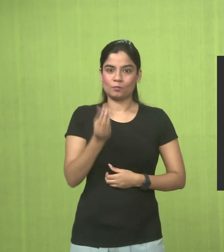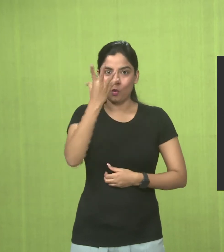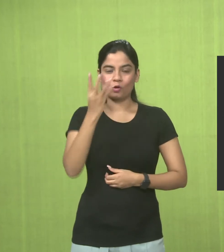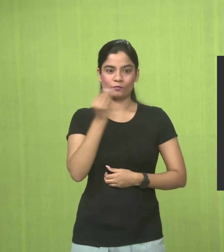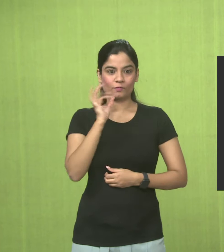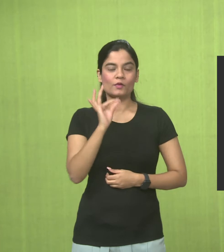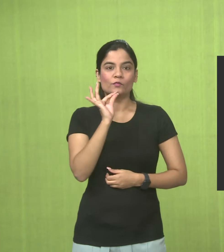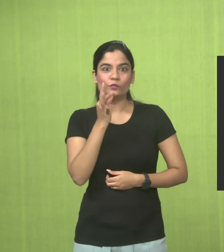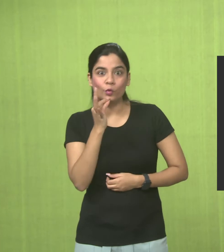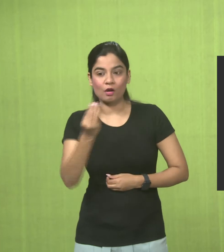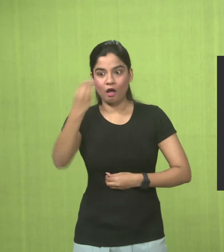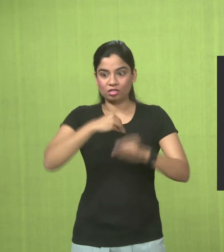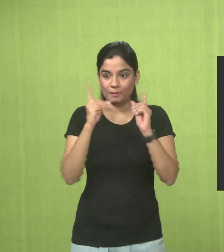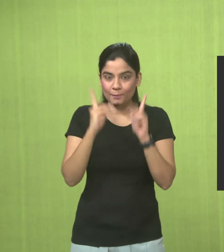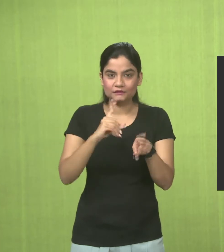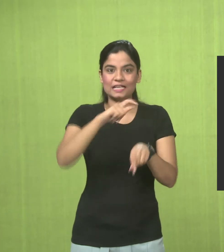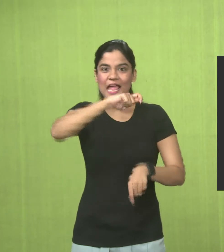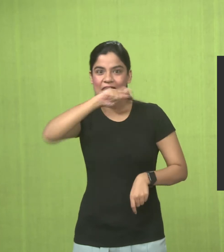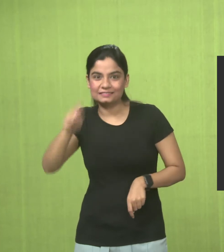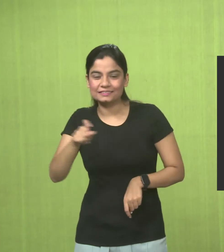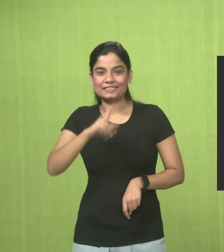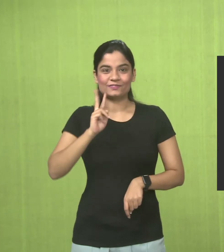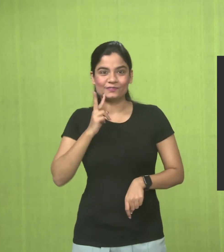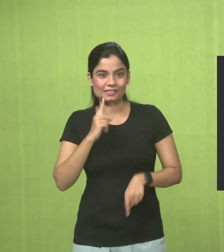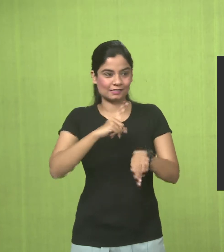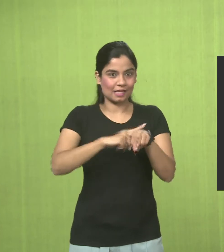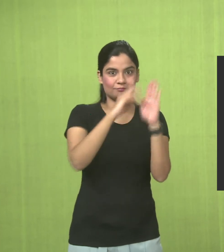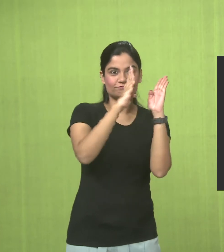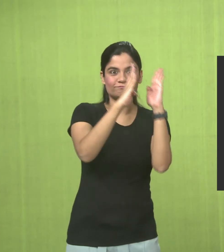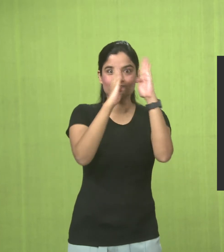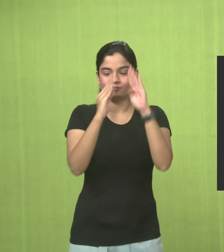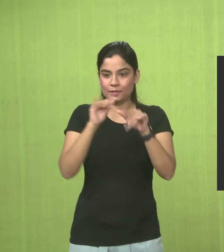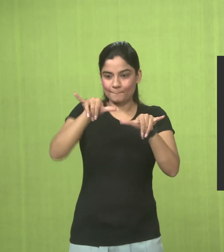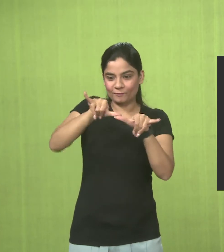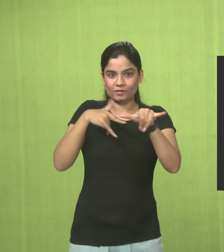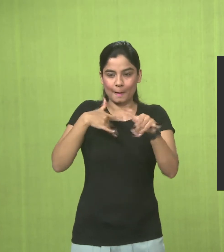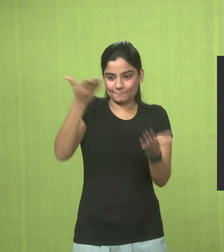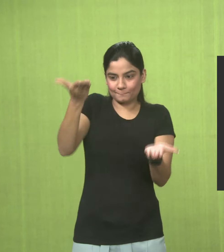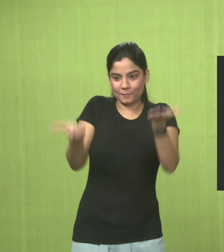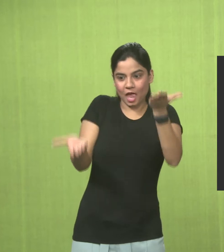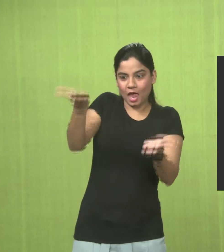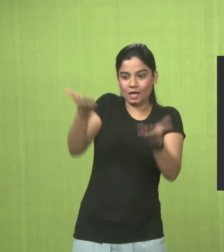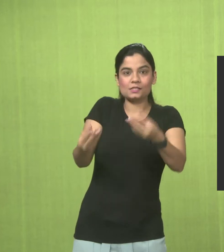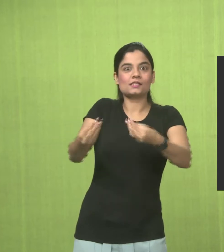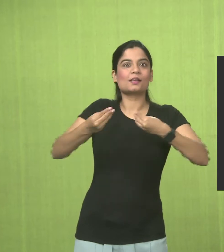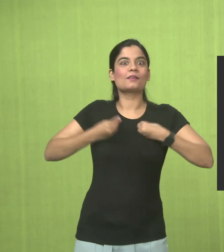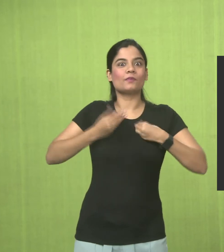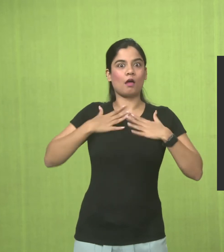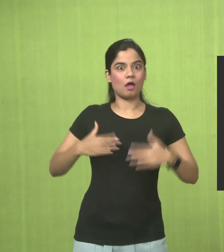Taking care of our health, eating nutritious and healthy food on right timing. The system comes